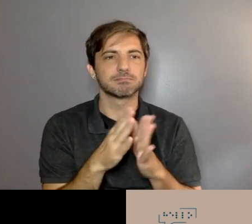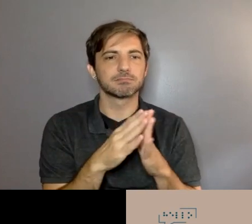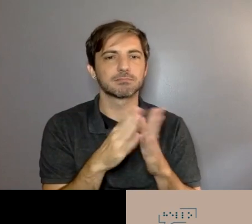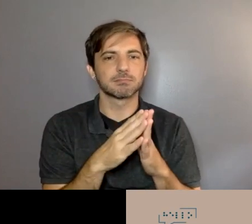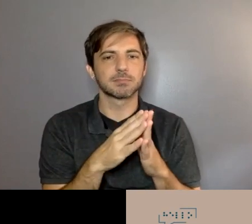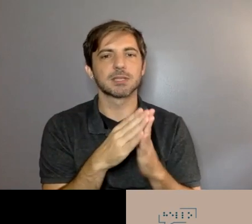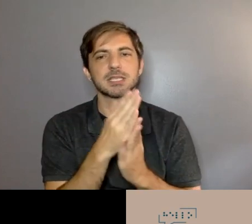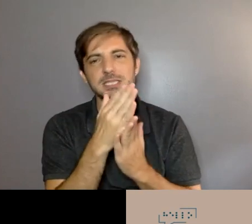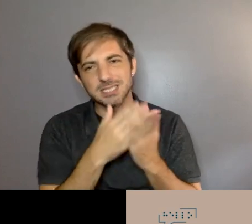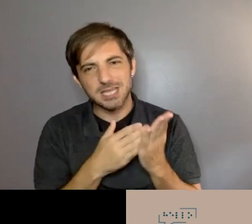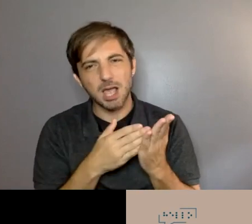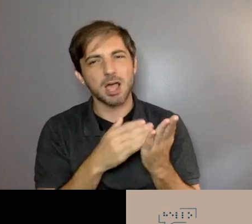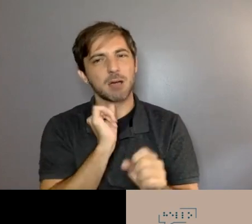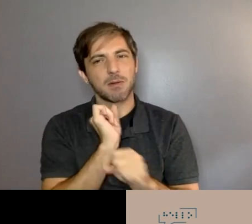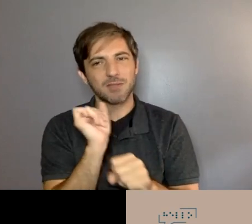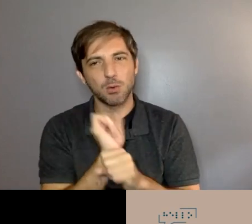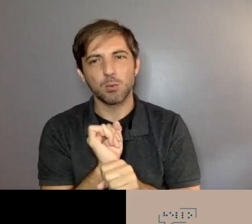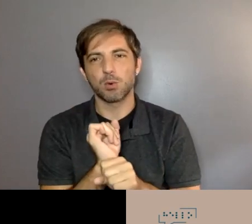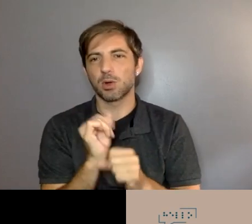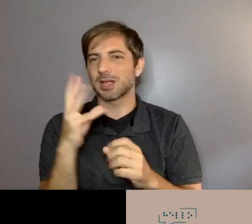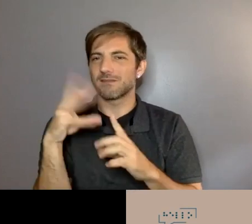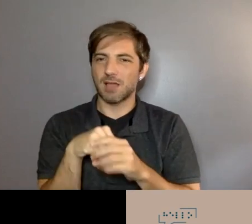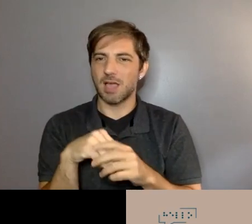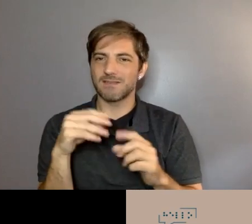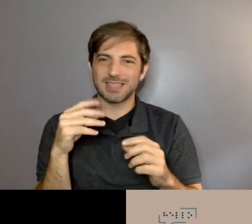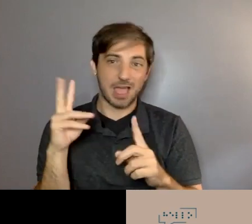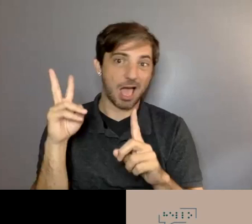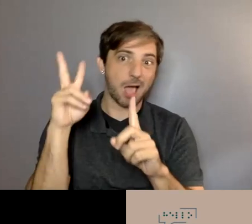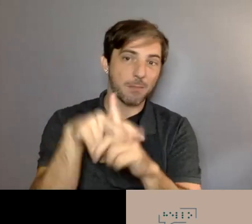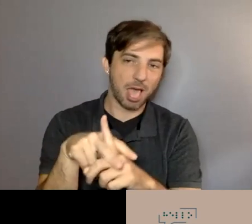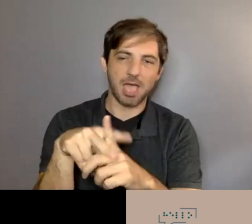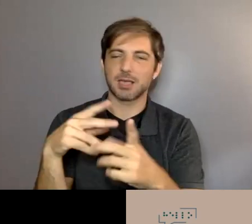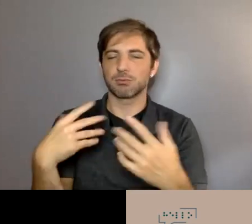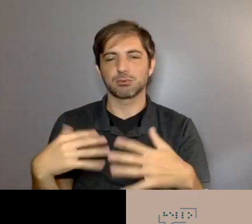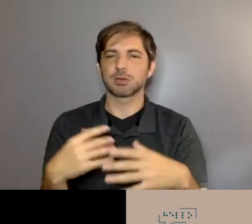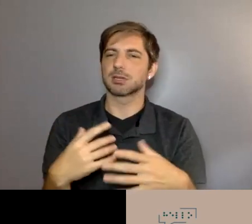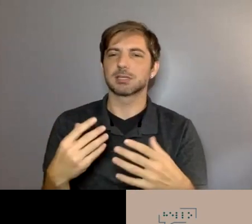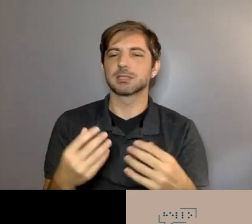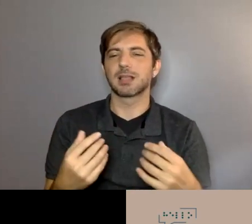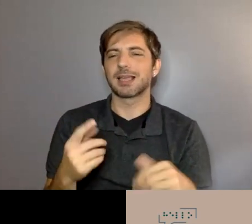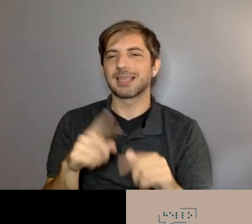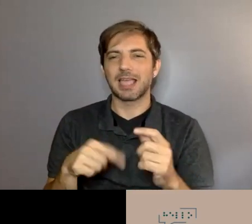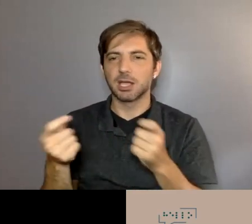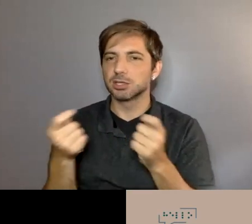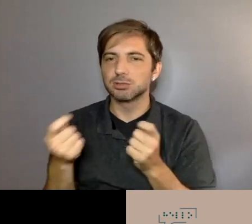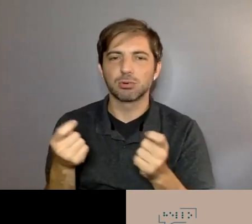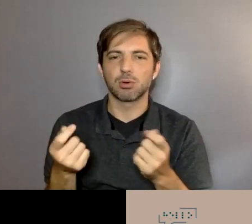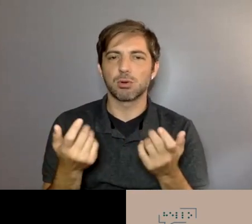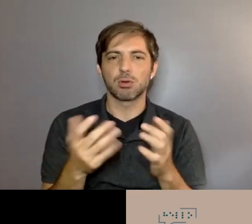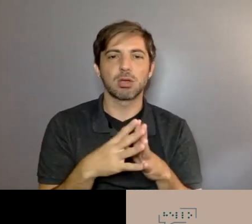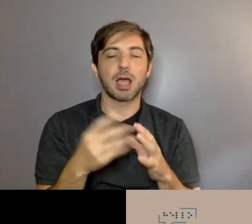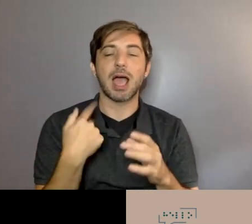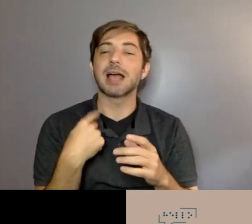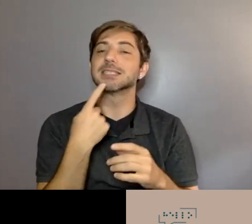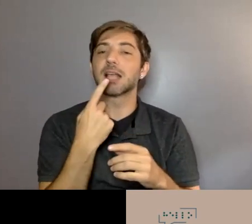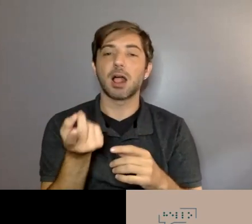the work involved in applying is beyond our control. It's federal requirements. I would recommend to any organization, if you're thinking of